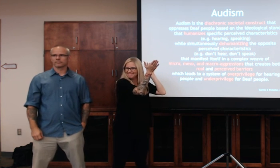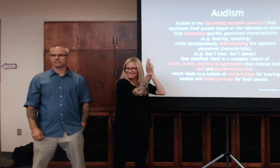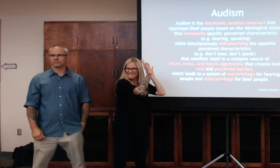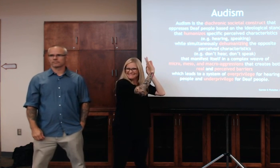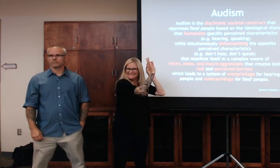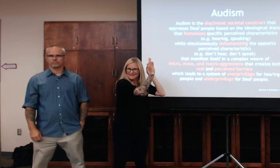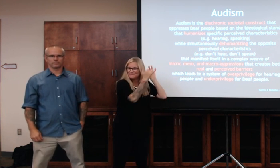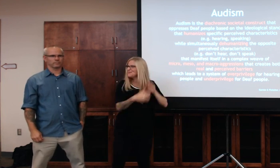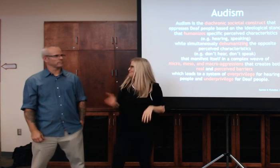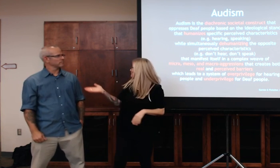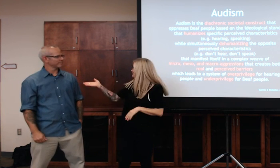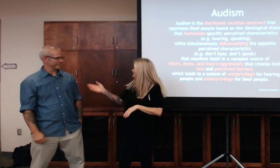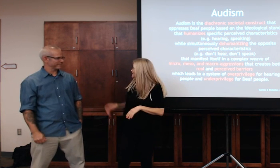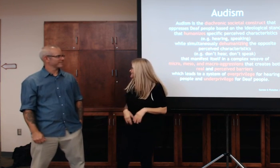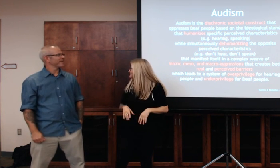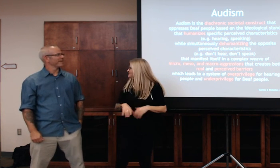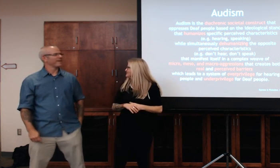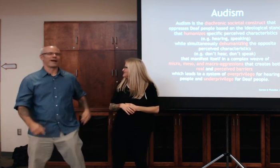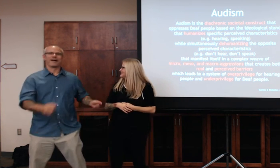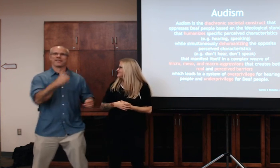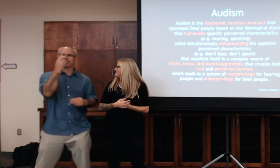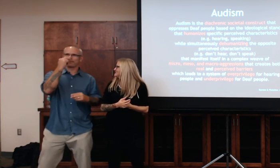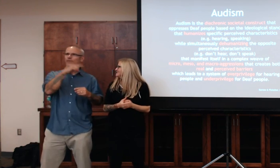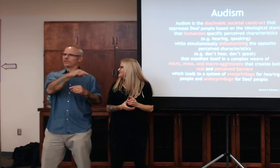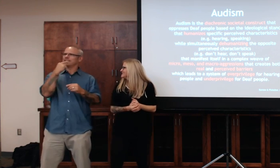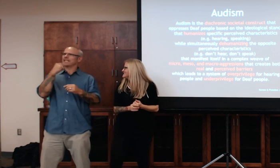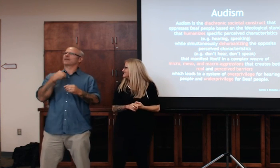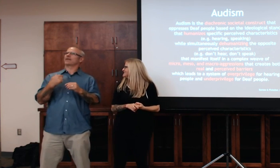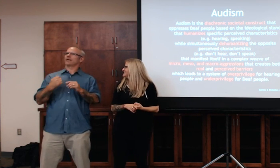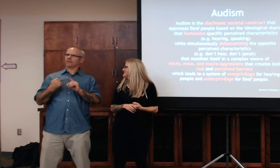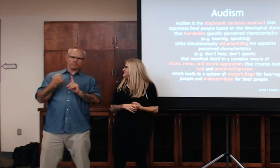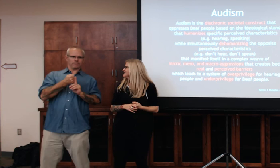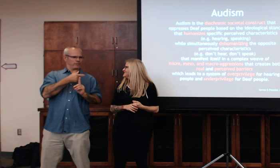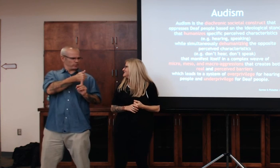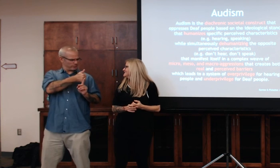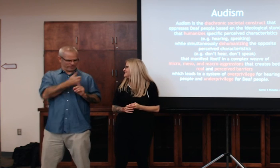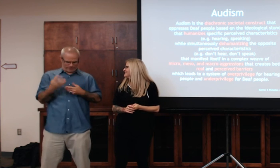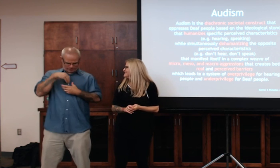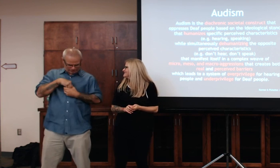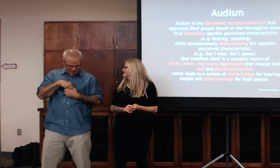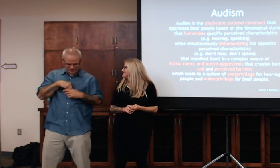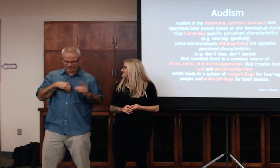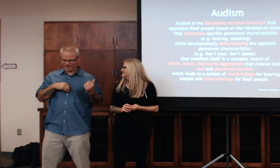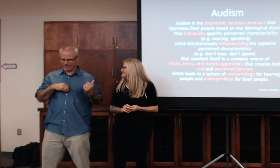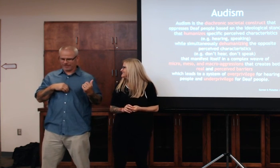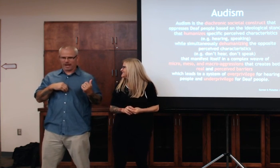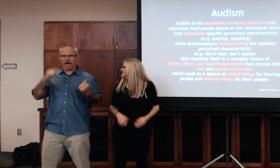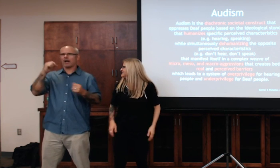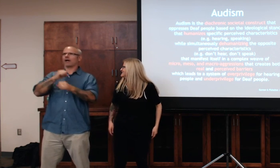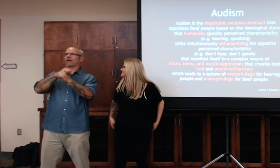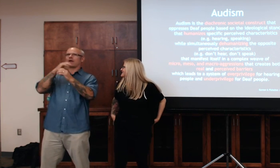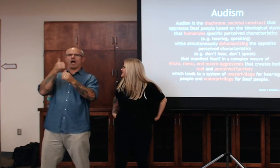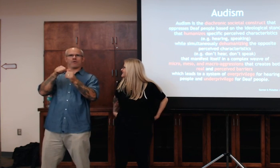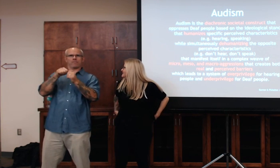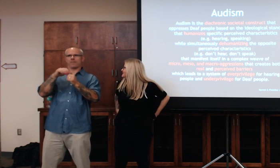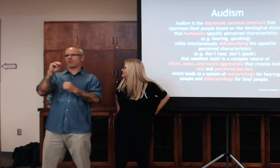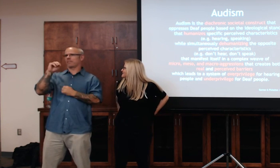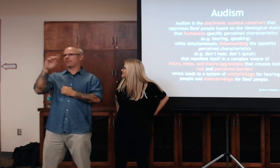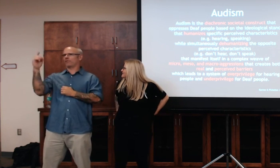line. All right. Funny. She says that she internalizes it, and then I remember